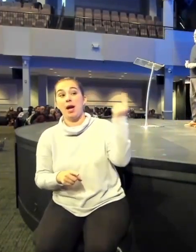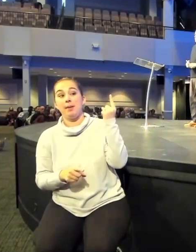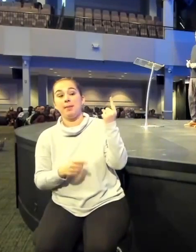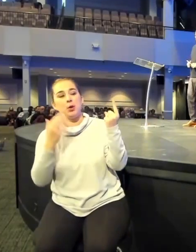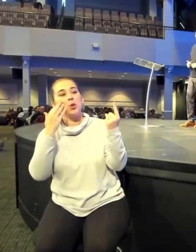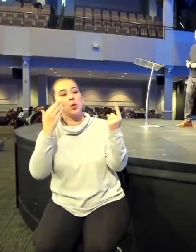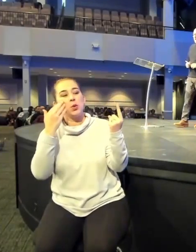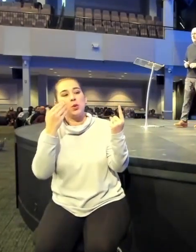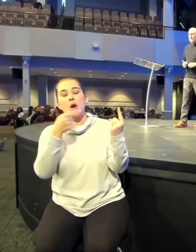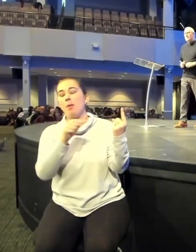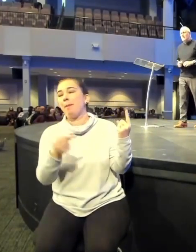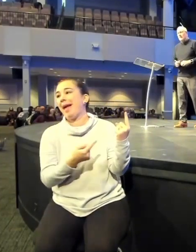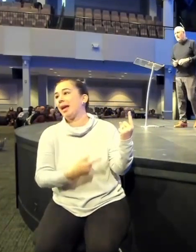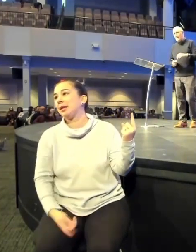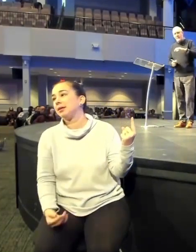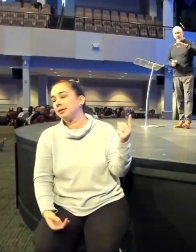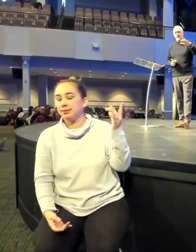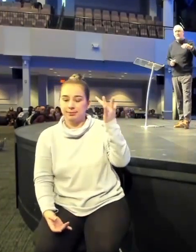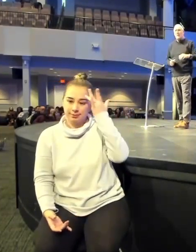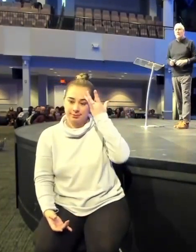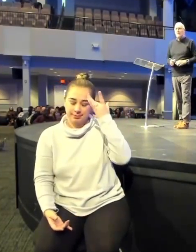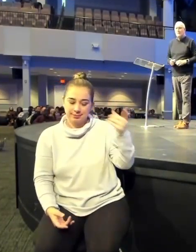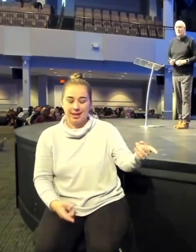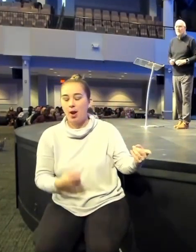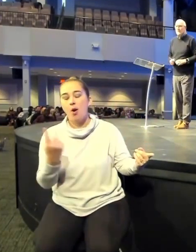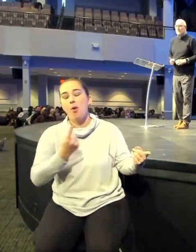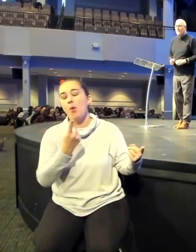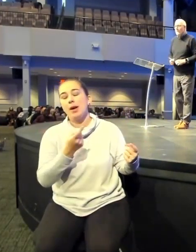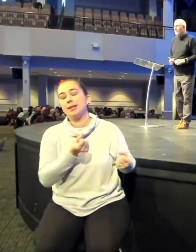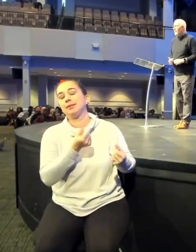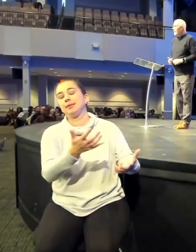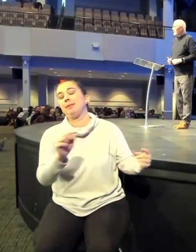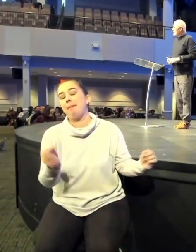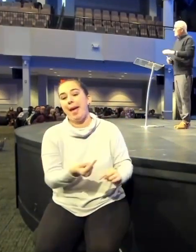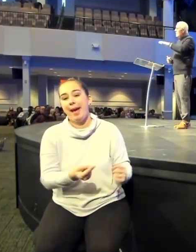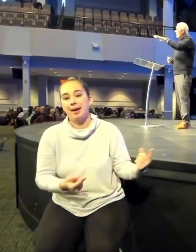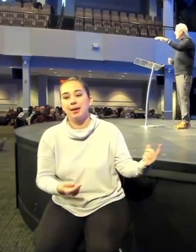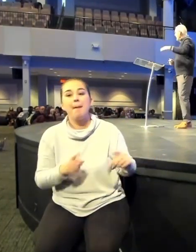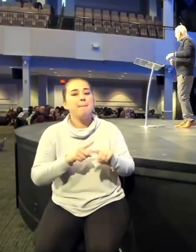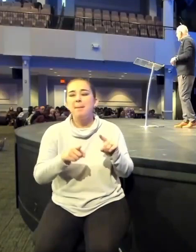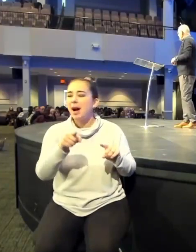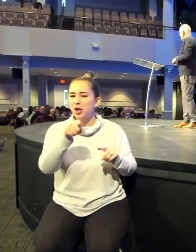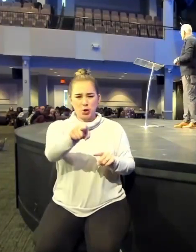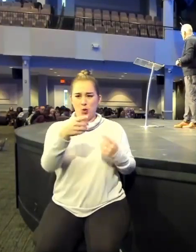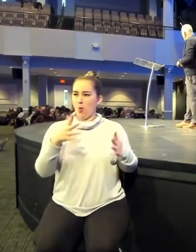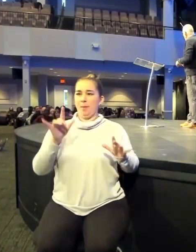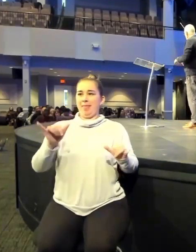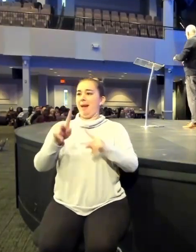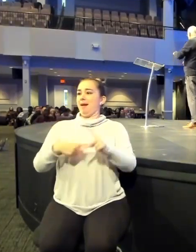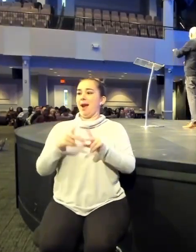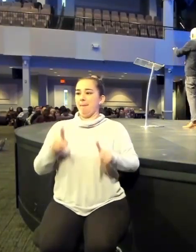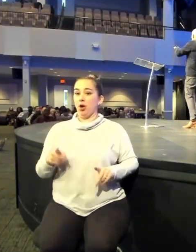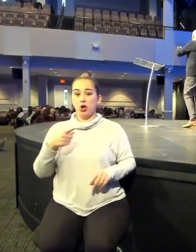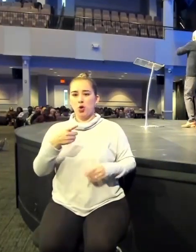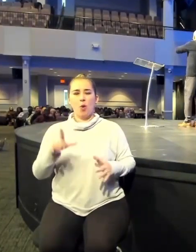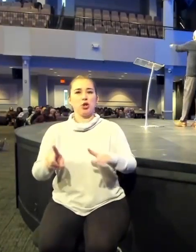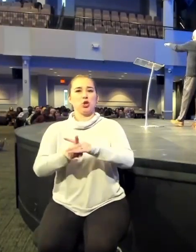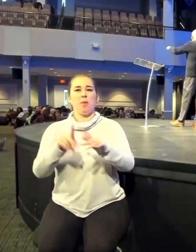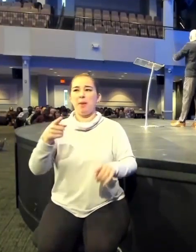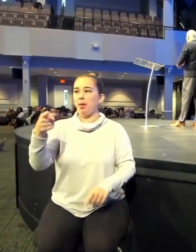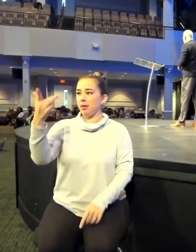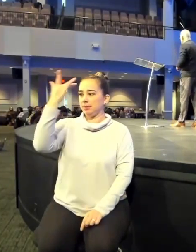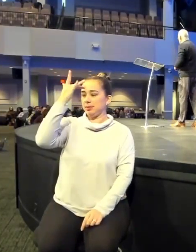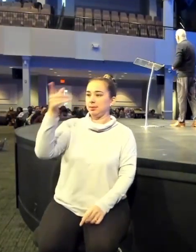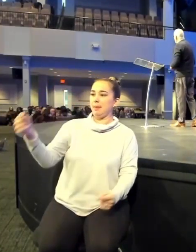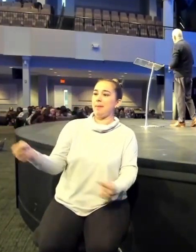their name is. It's called pain. They're creating pain for you. But you don't want to be that kind of person. You want to be the kind of person that when you show